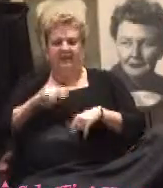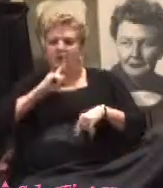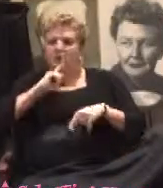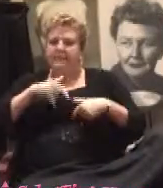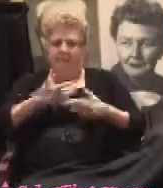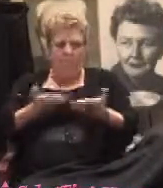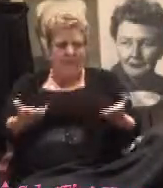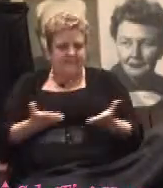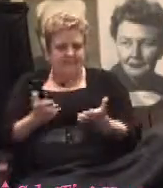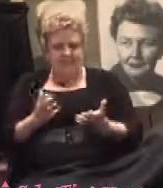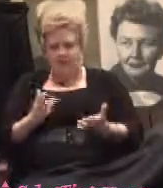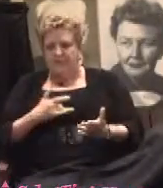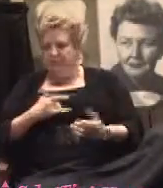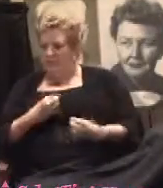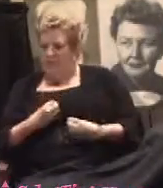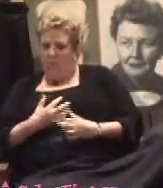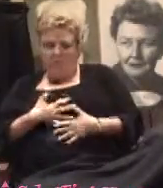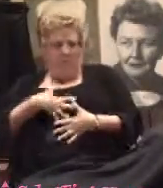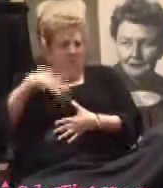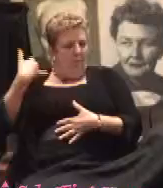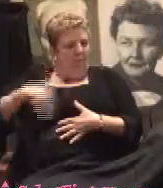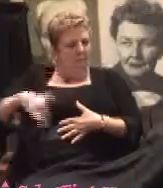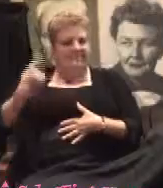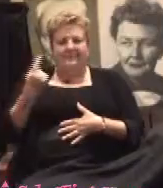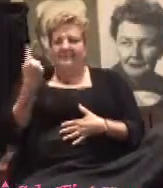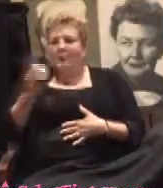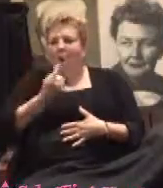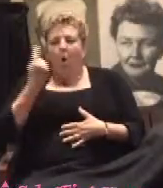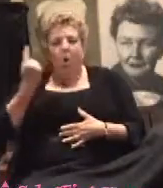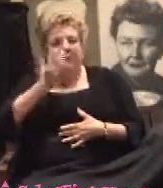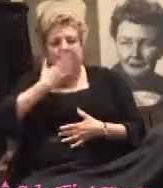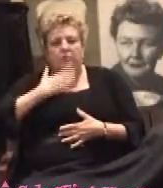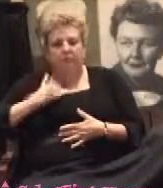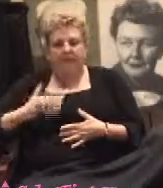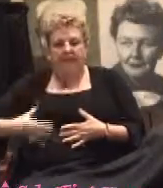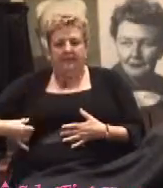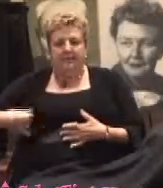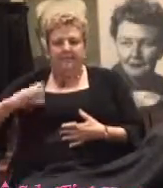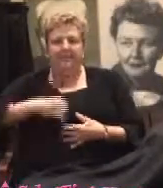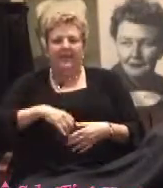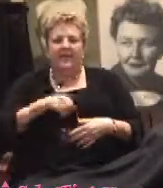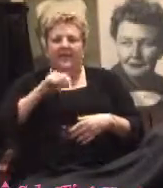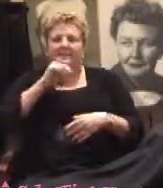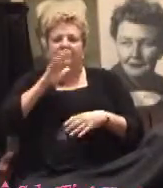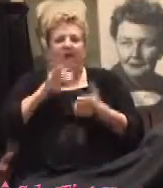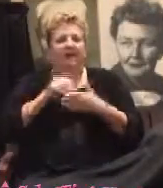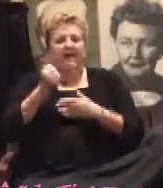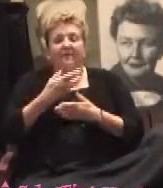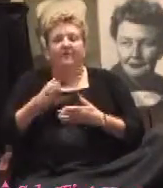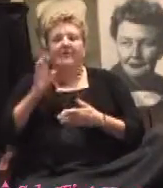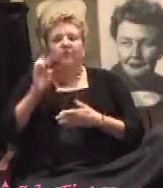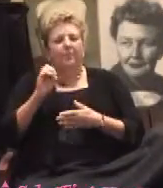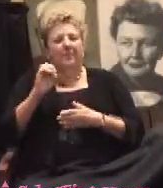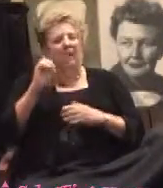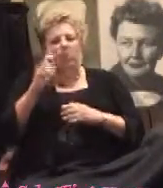richness. There's something that's always sweet. So it's not that everything's going to be okay. That's not what they're trying to